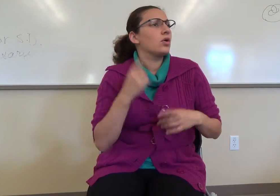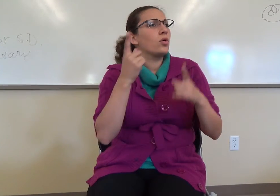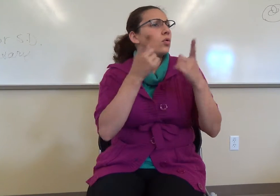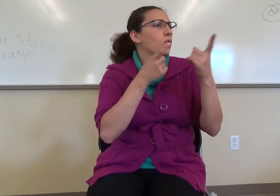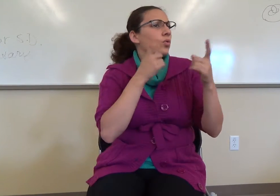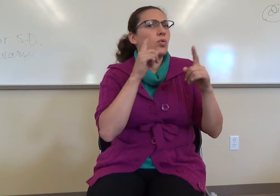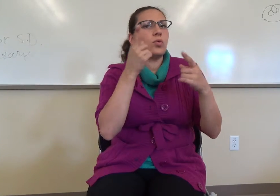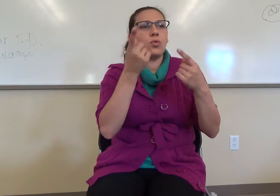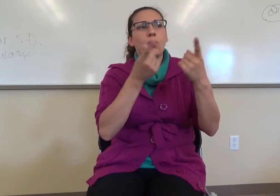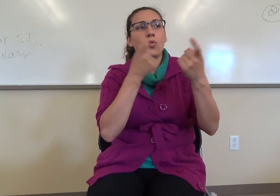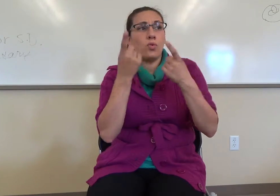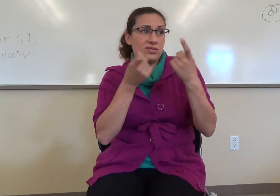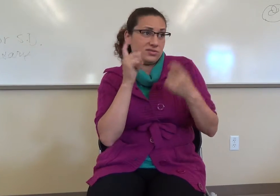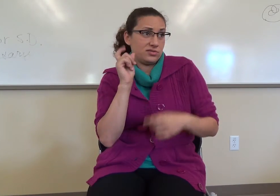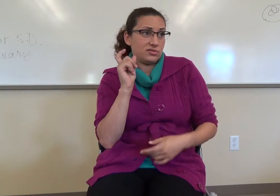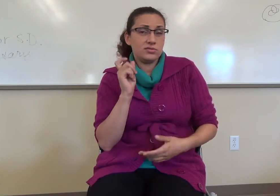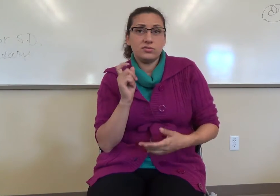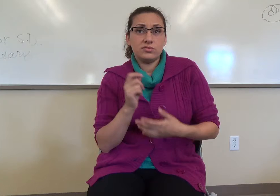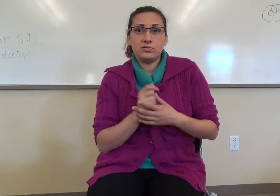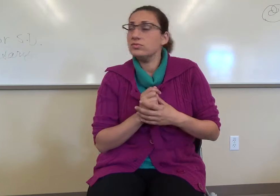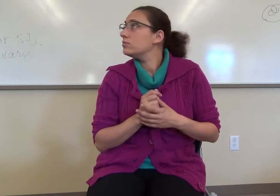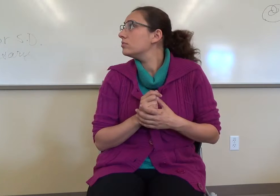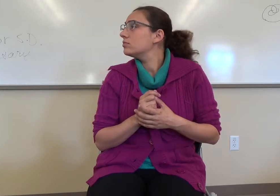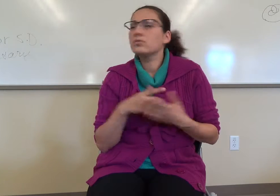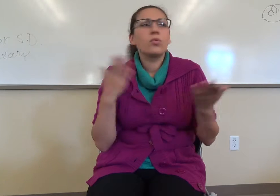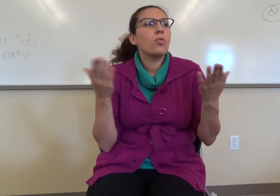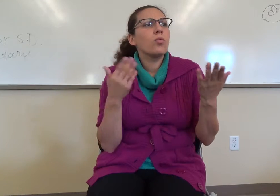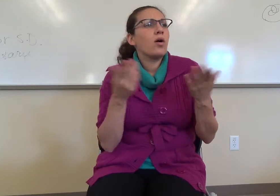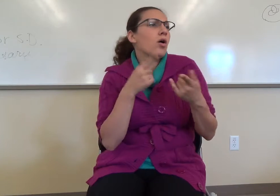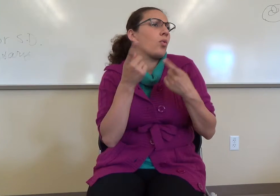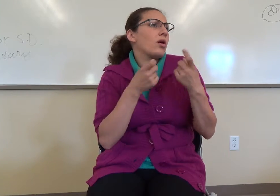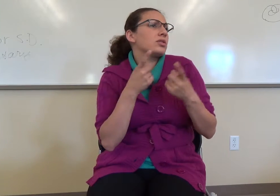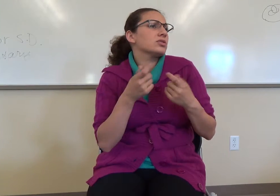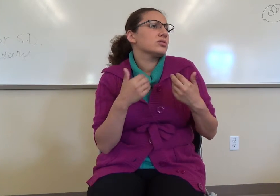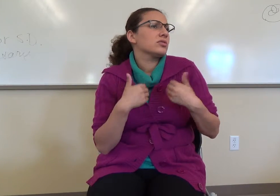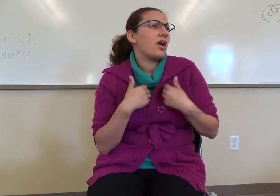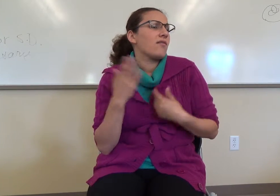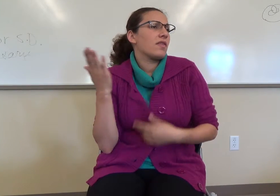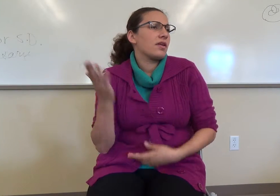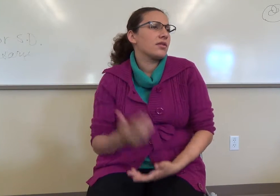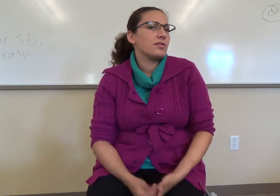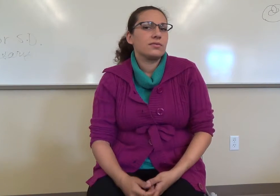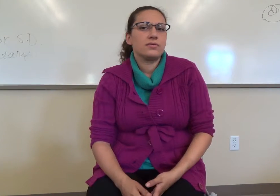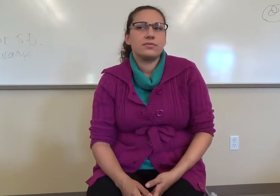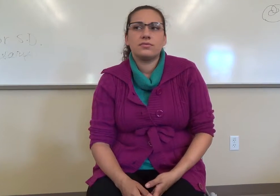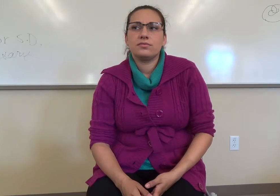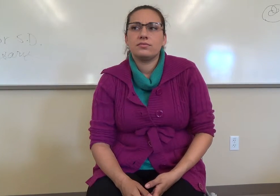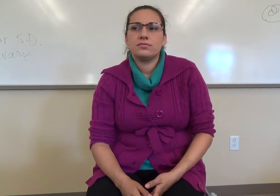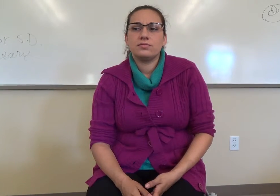Again, we've found that Fred Shuttlesworth's name appears throughout the